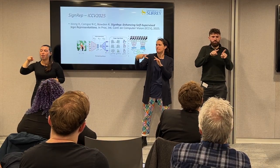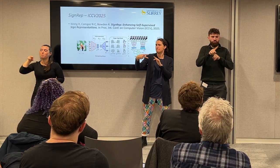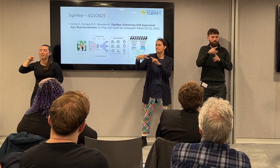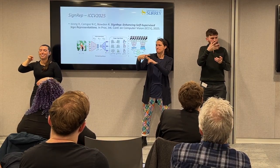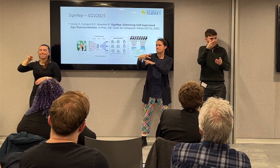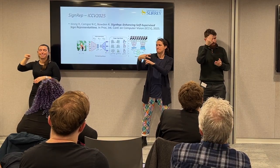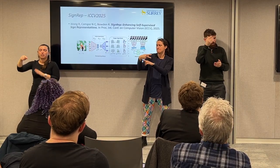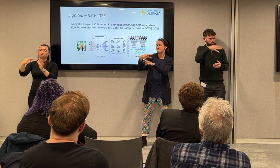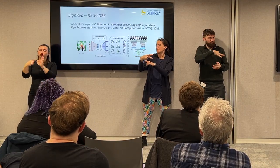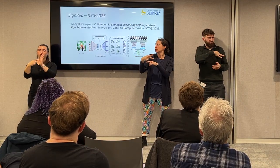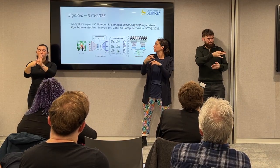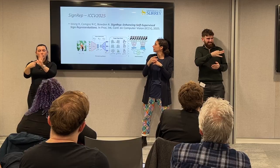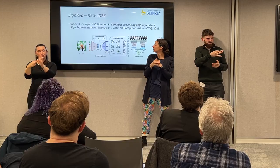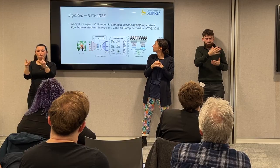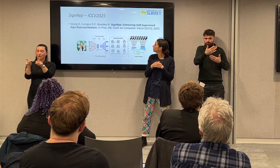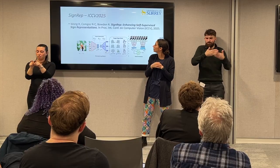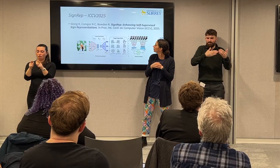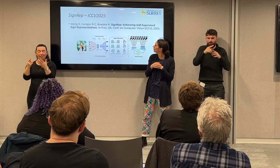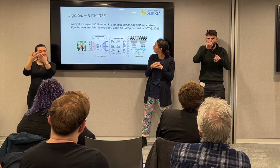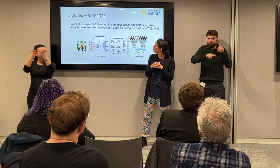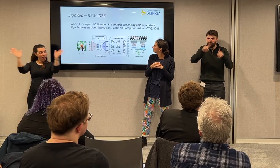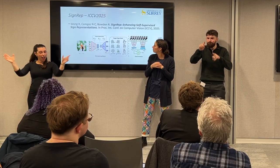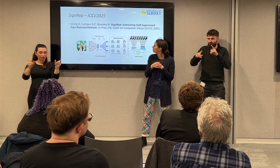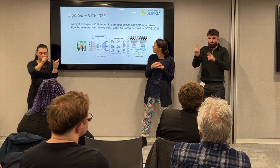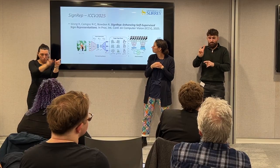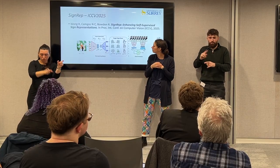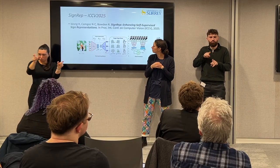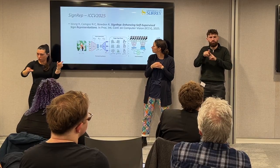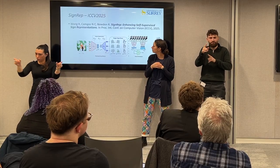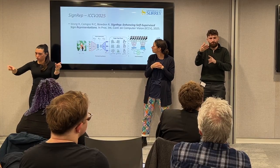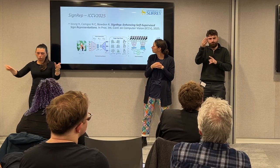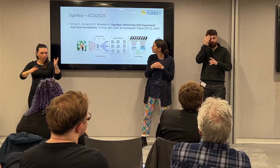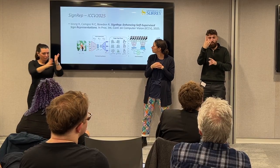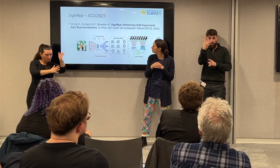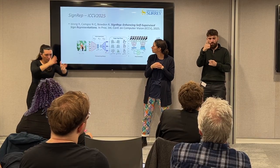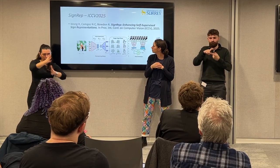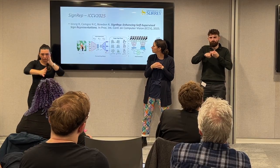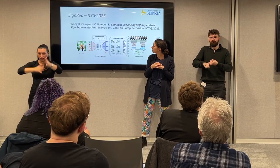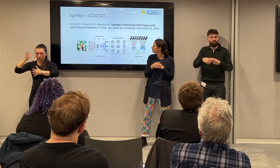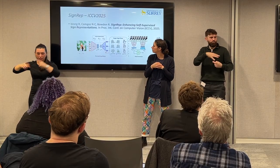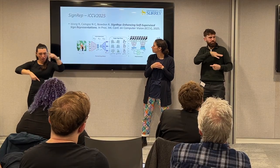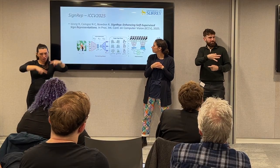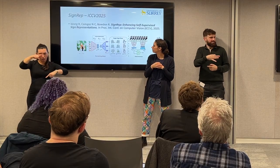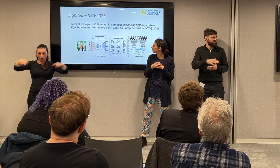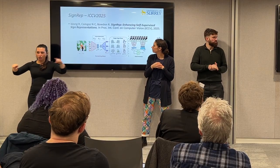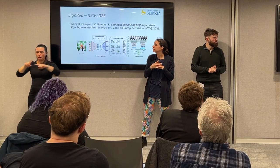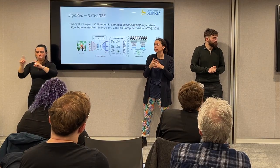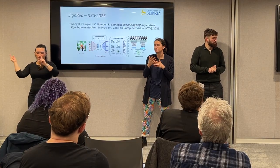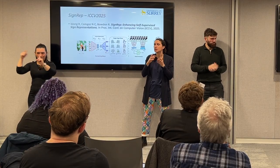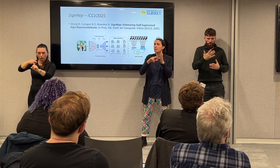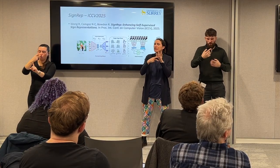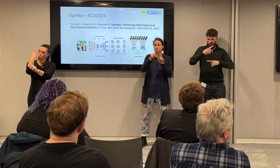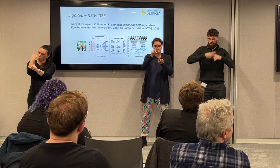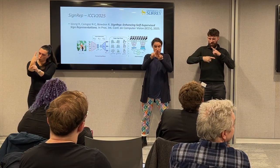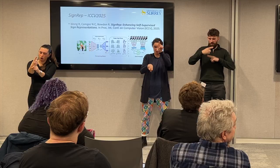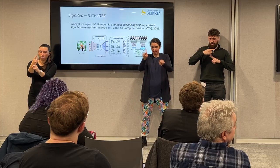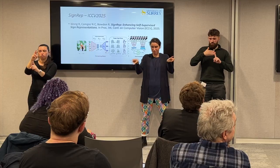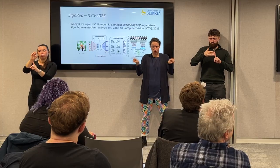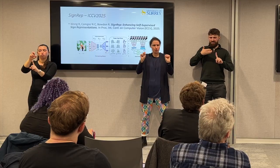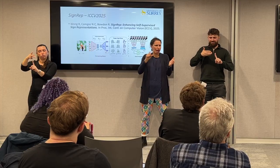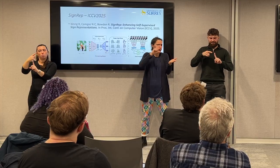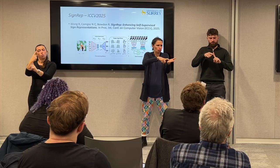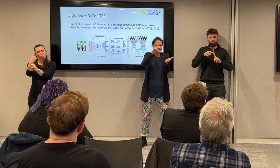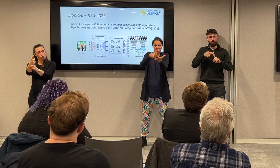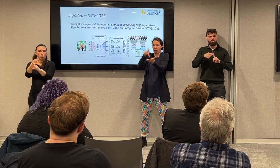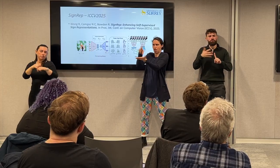people, right? So that we can let's go back to that recognition, to be able to sort of like to